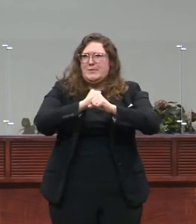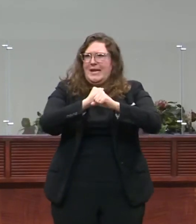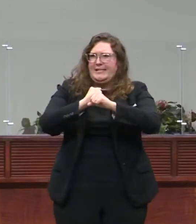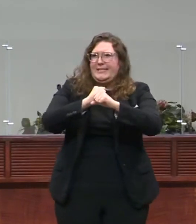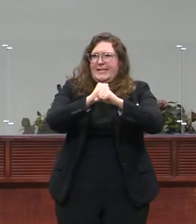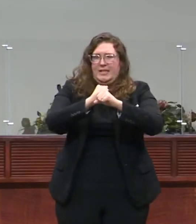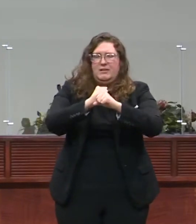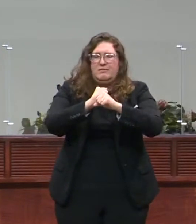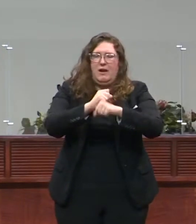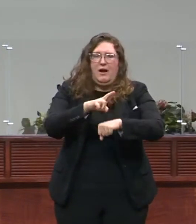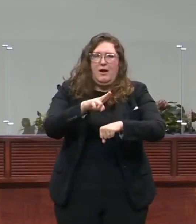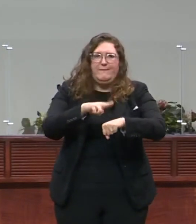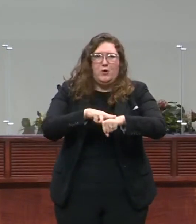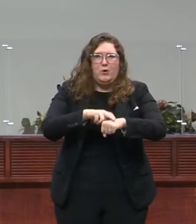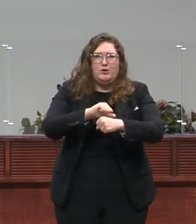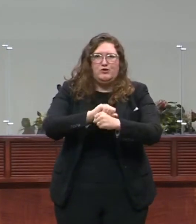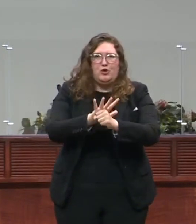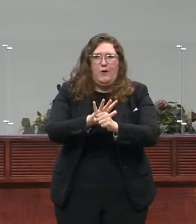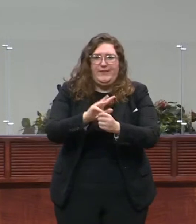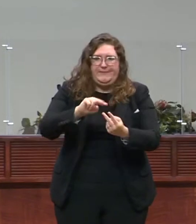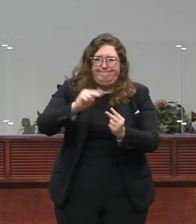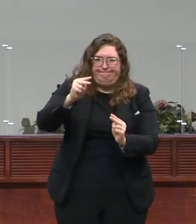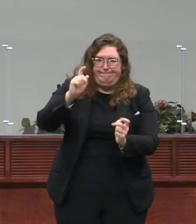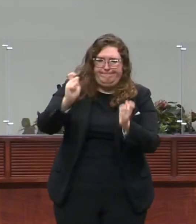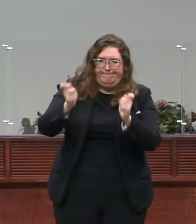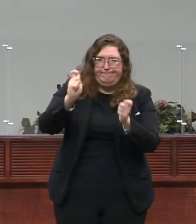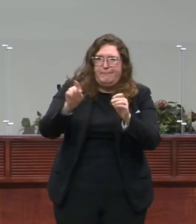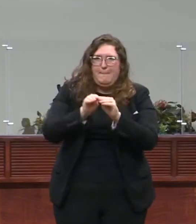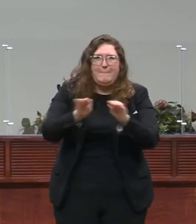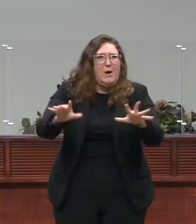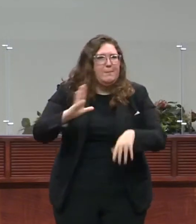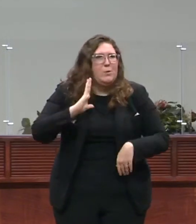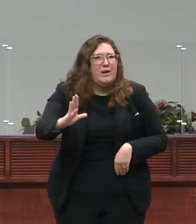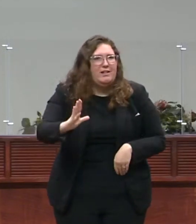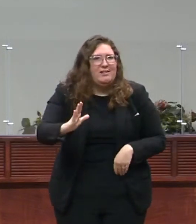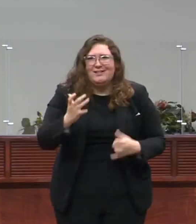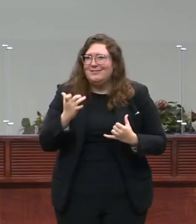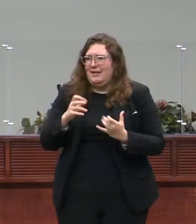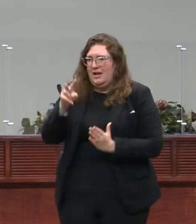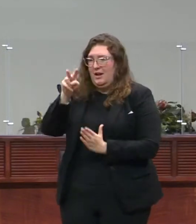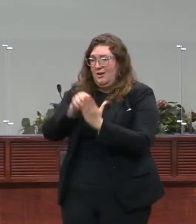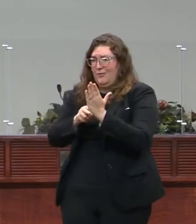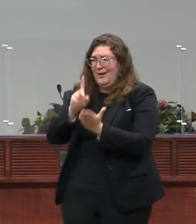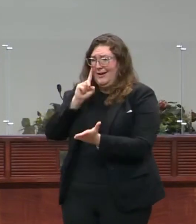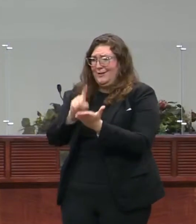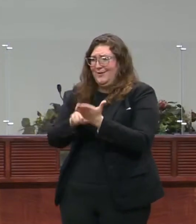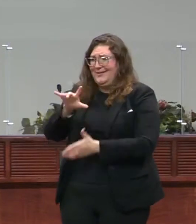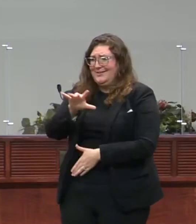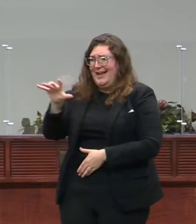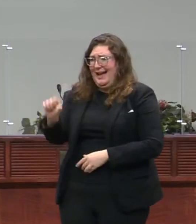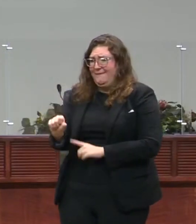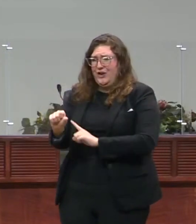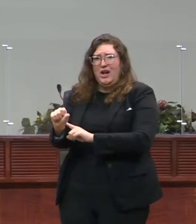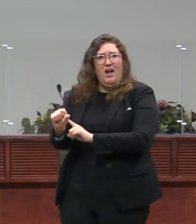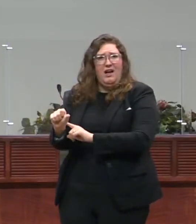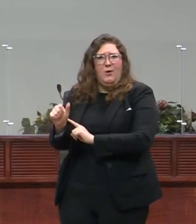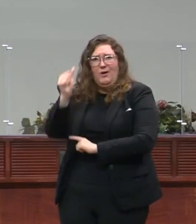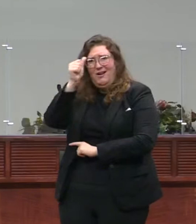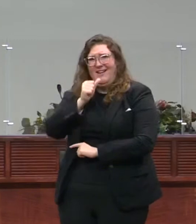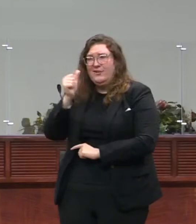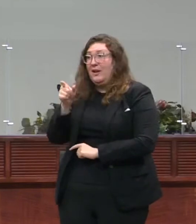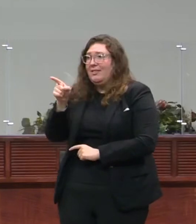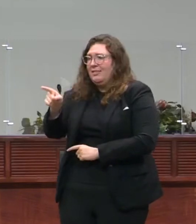was reading today that there's a new mutation in Africa that they're studying